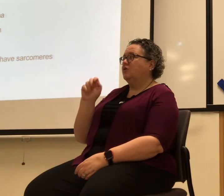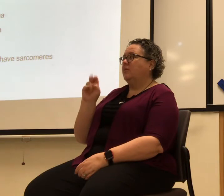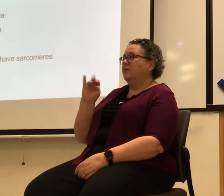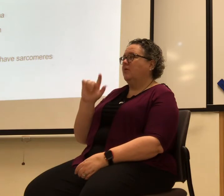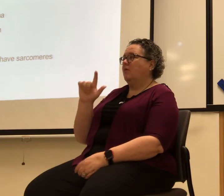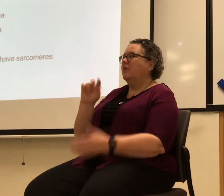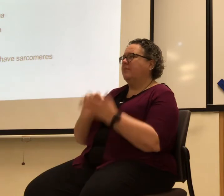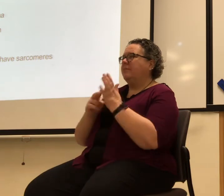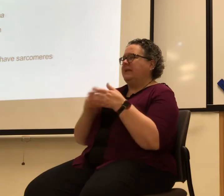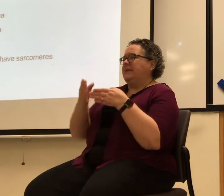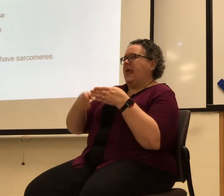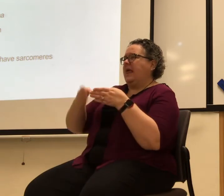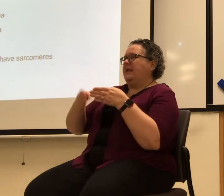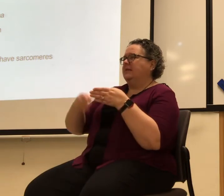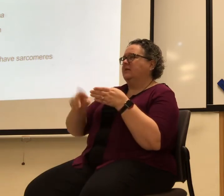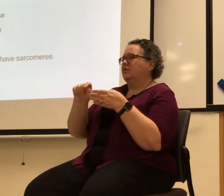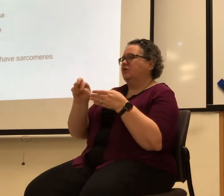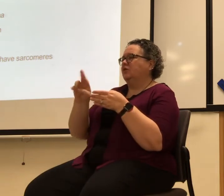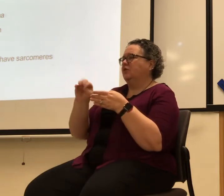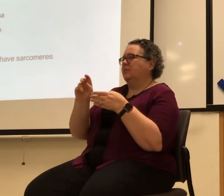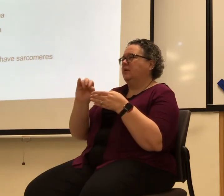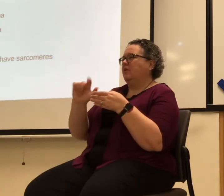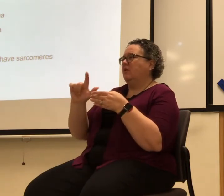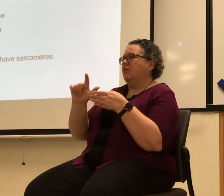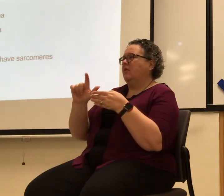Terminal means end.